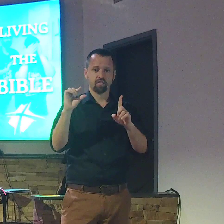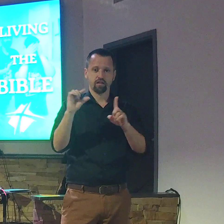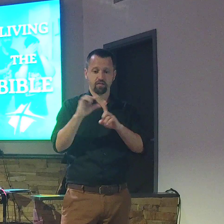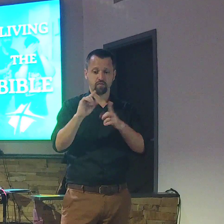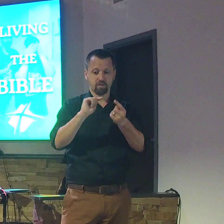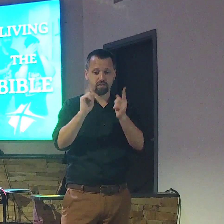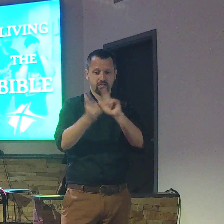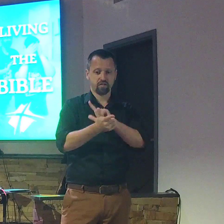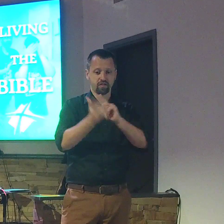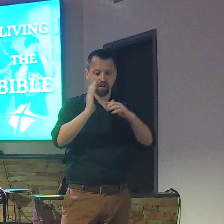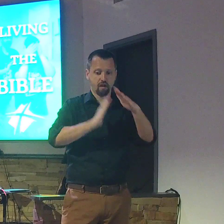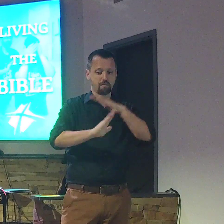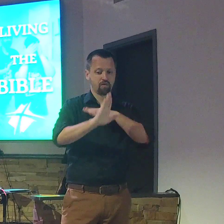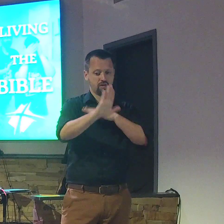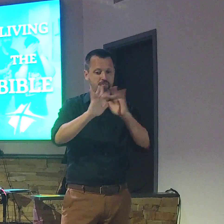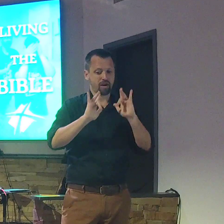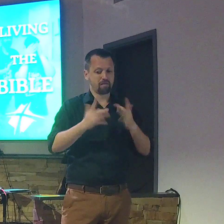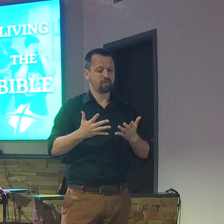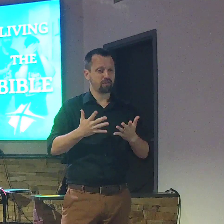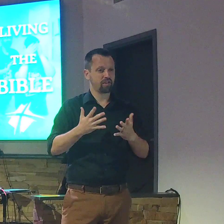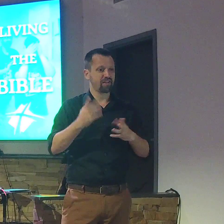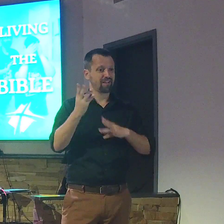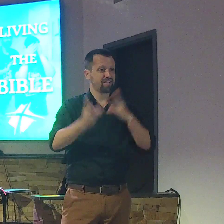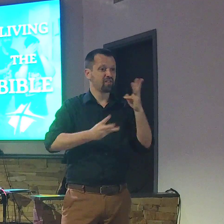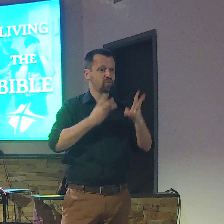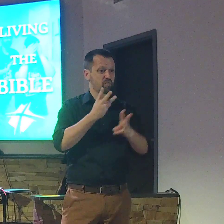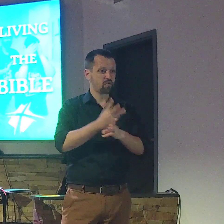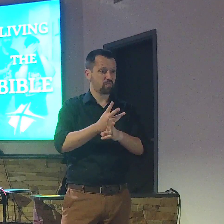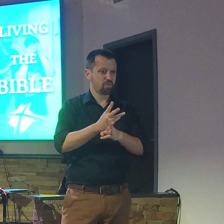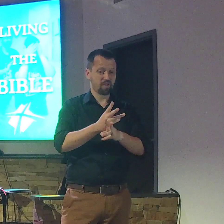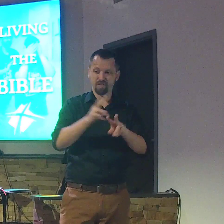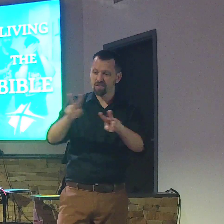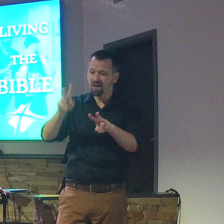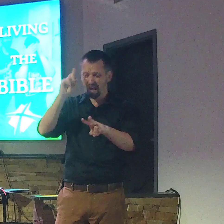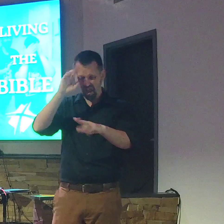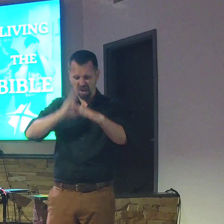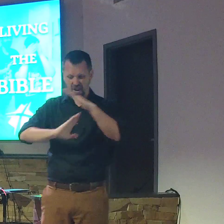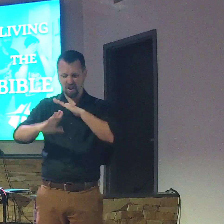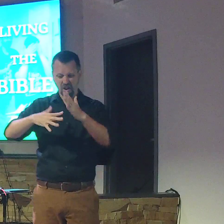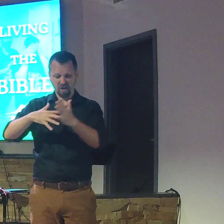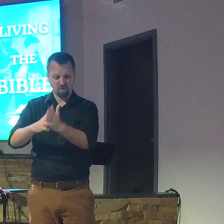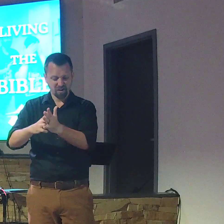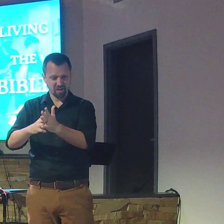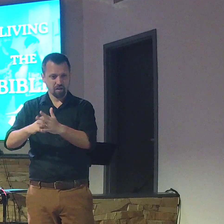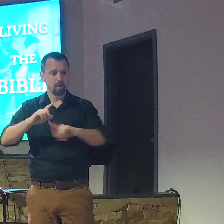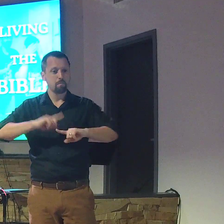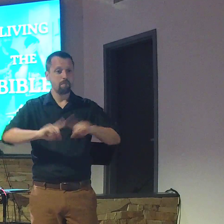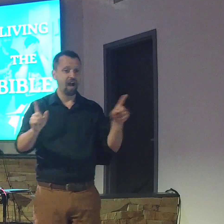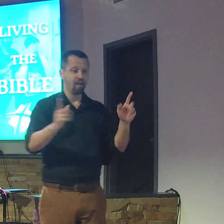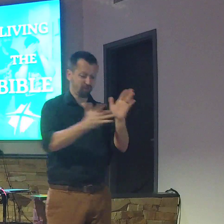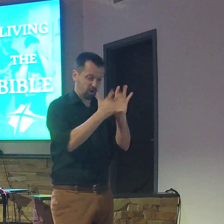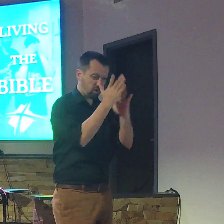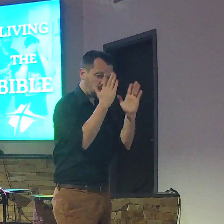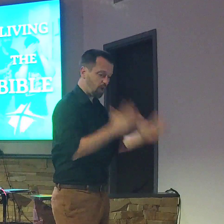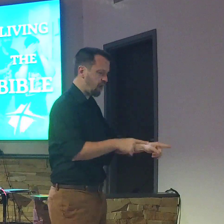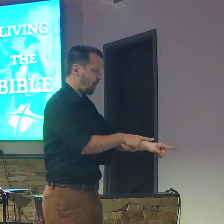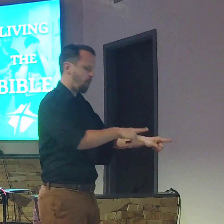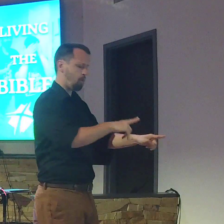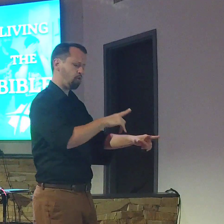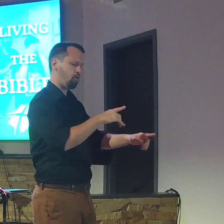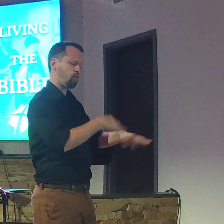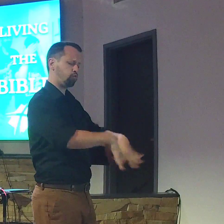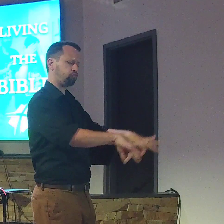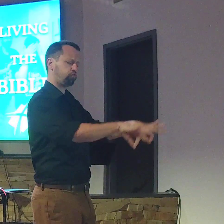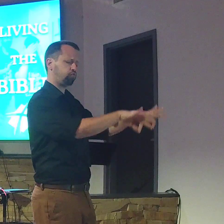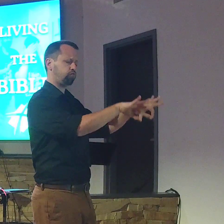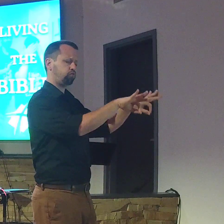in your Bible. You see, the world might look at humility as a weakness, but it's the most fundamental of the Christian virtues. And